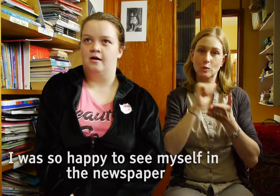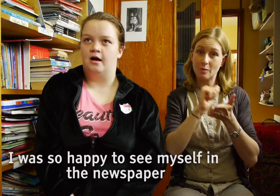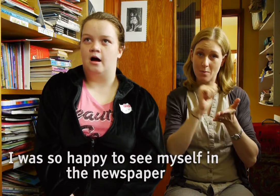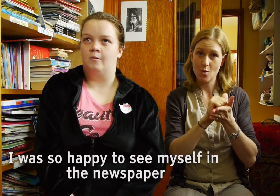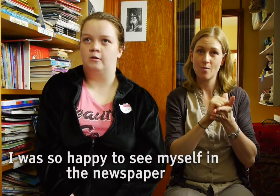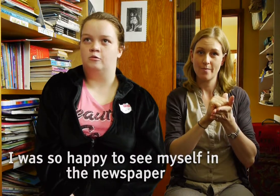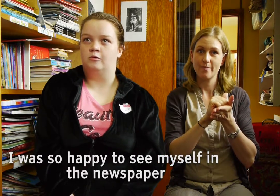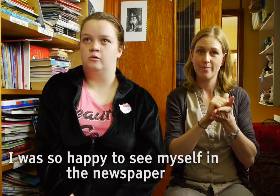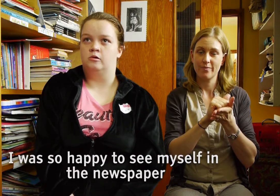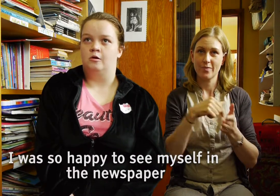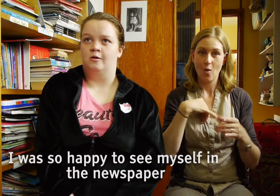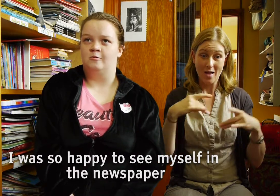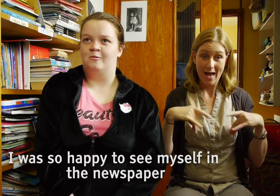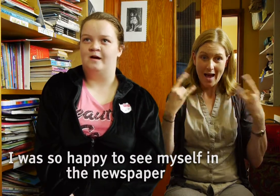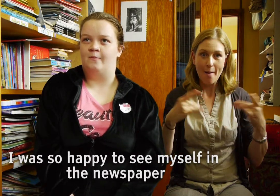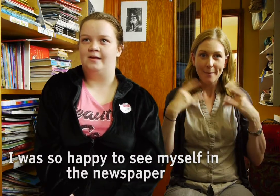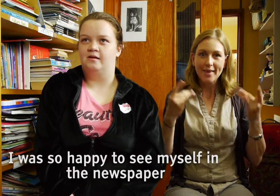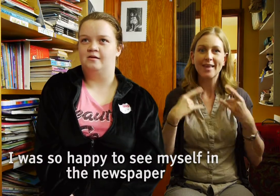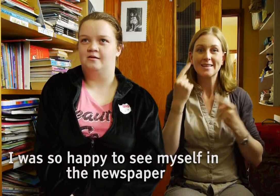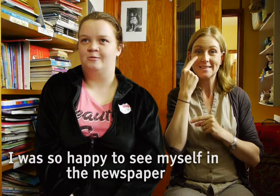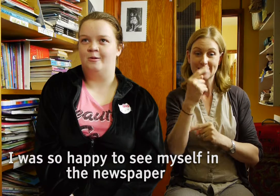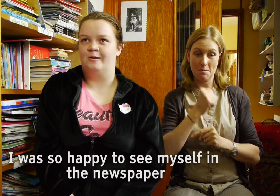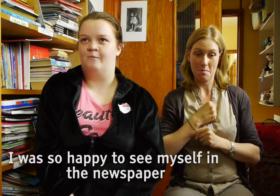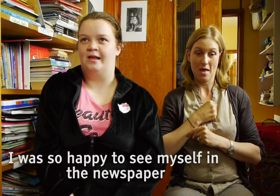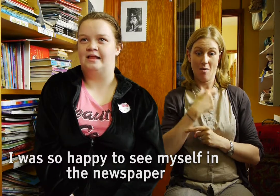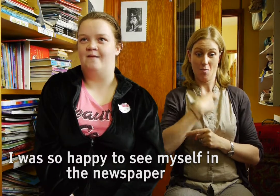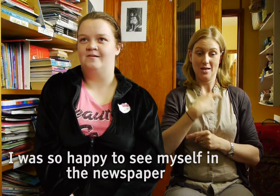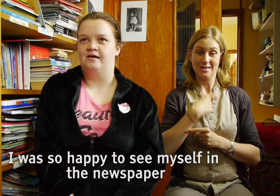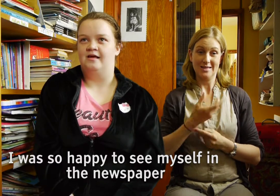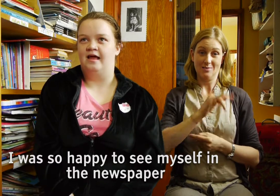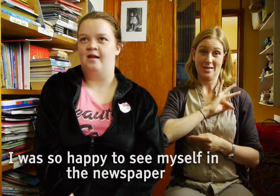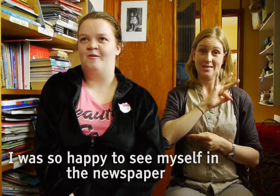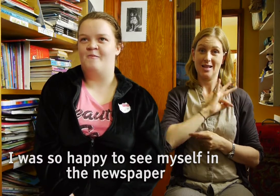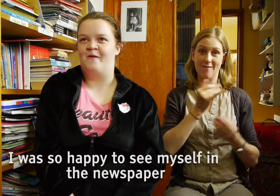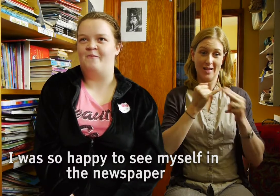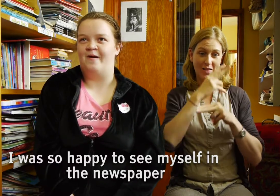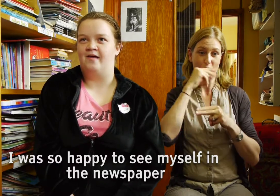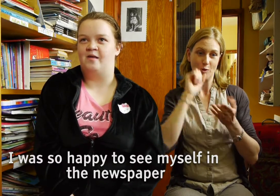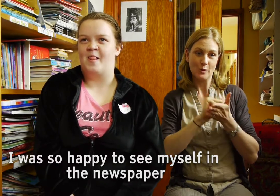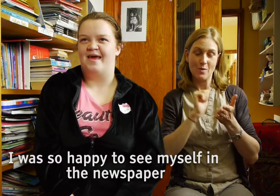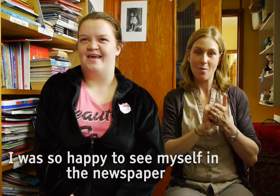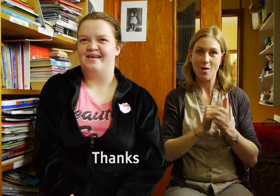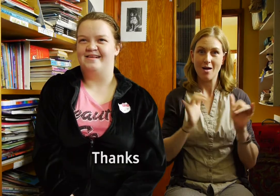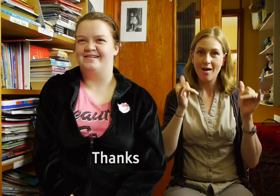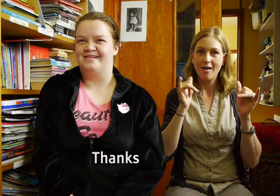I was so happy to see myself in newspaper.